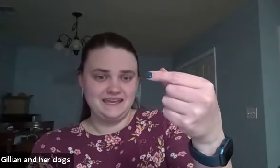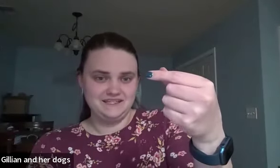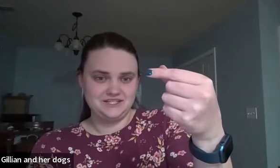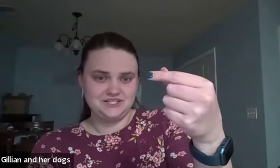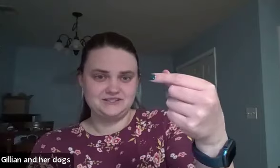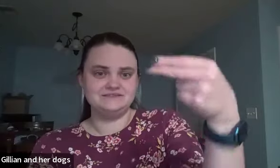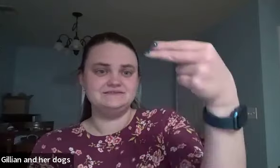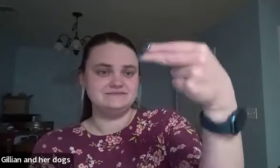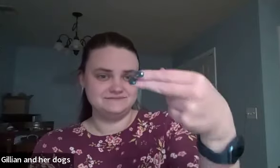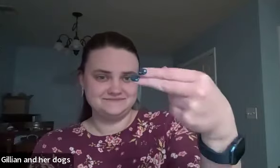H,